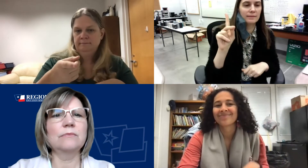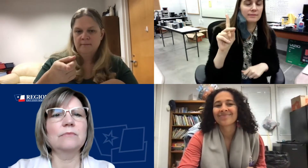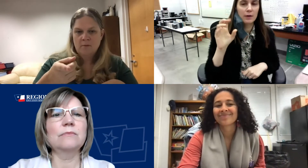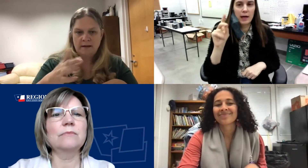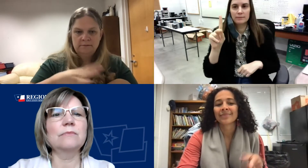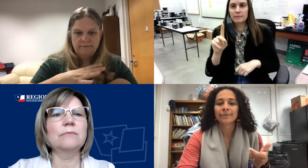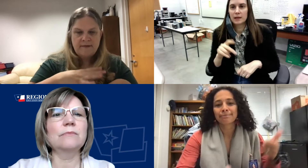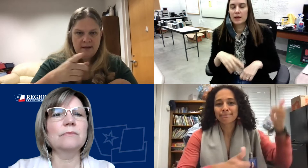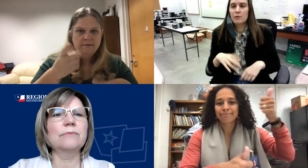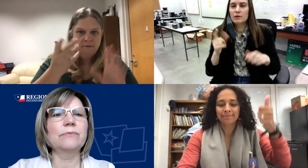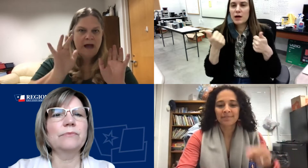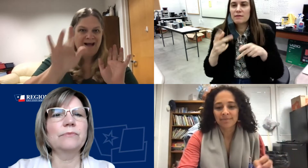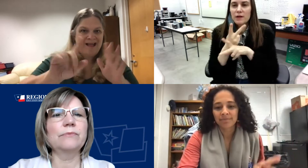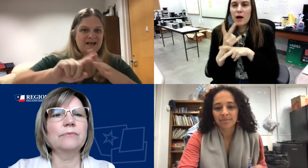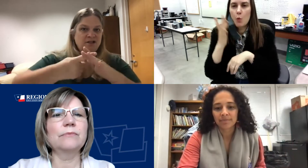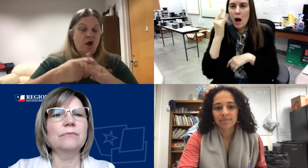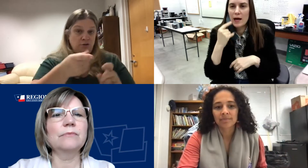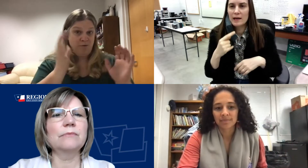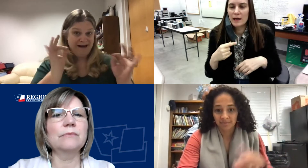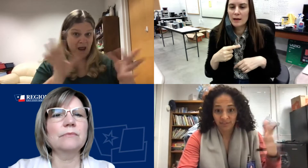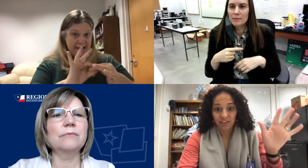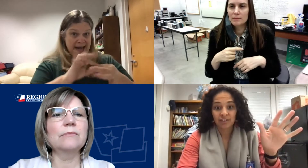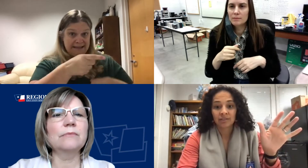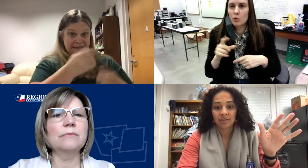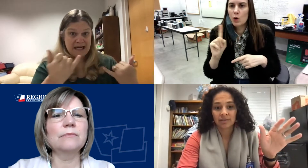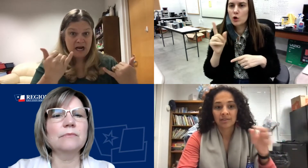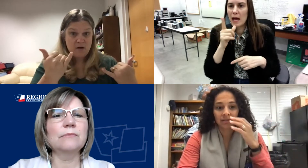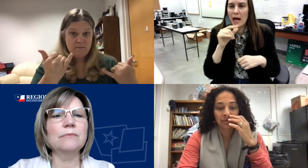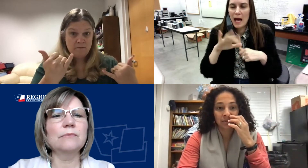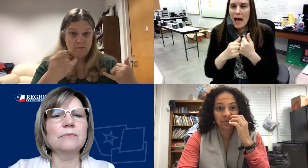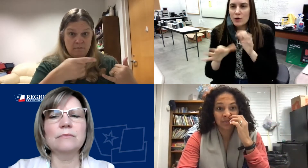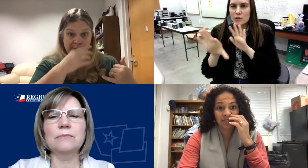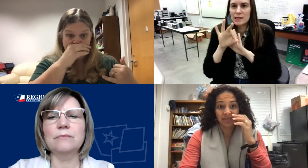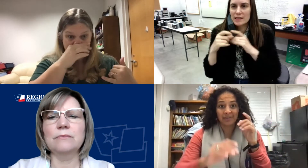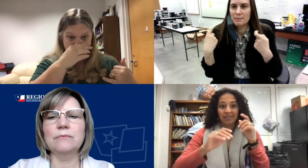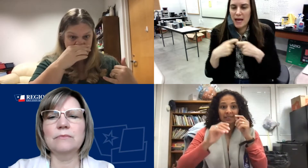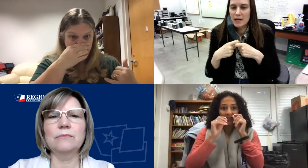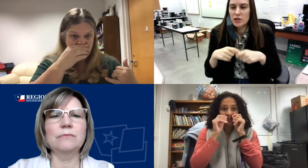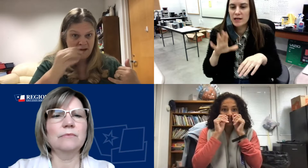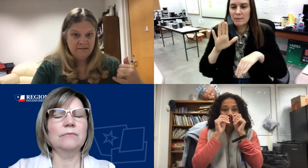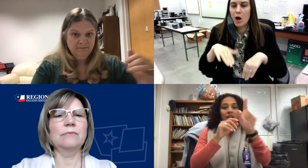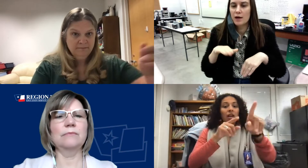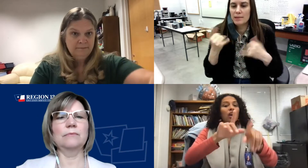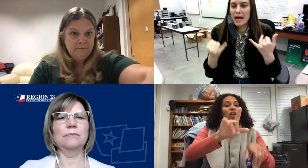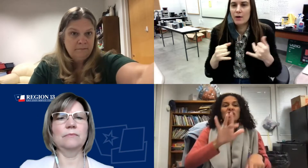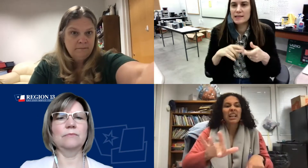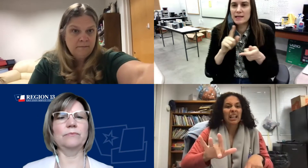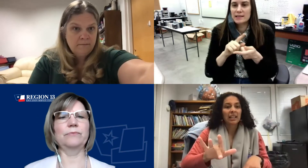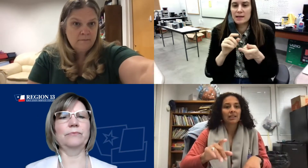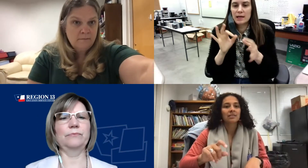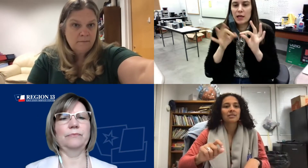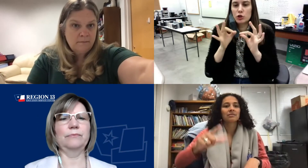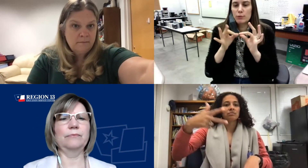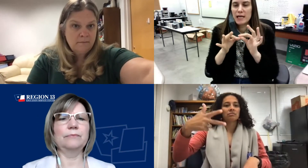Okay, okay. We were trying to figure out why, Okay, hold on, Sonny. how you select Spanish, and at the bottom now it